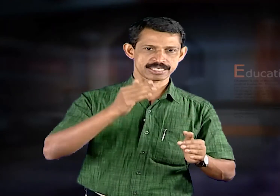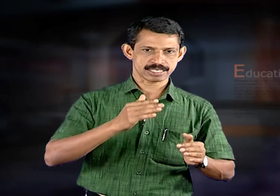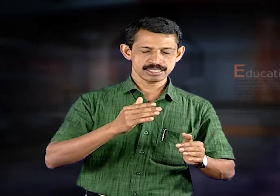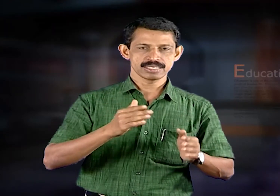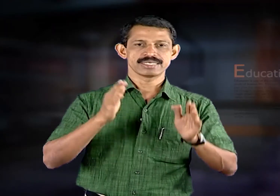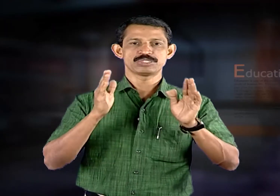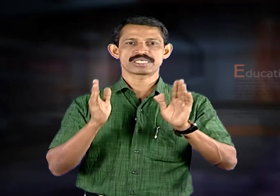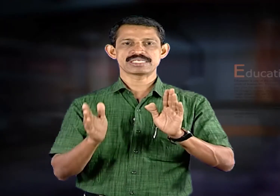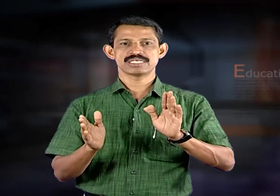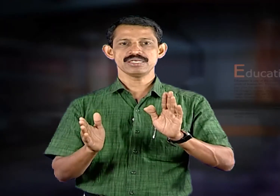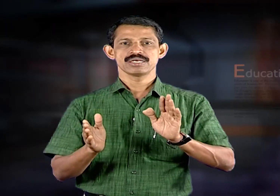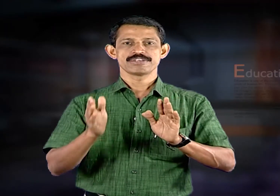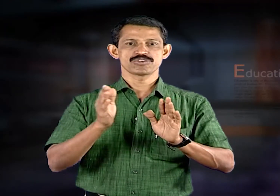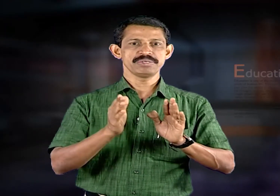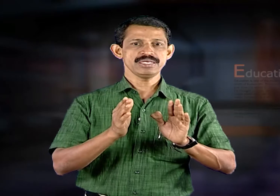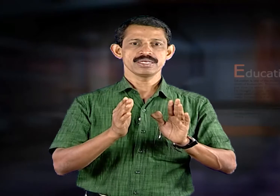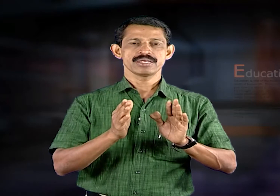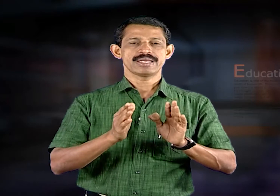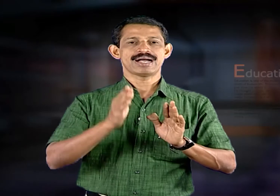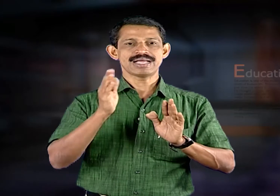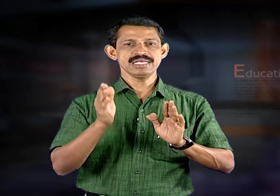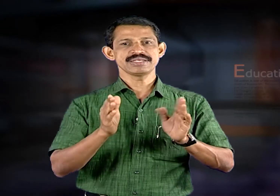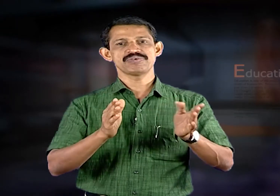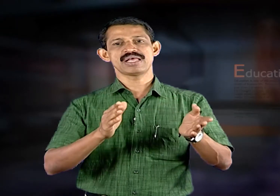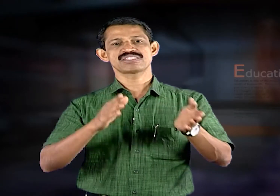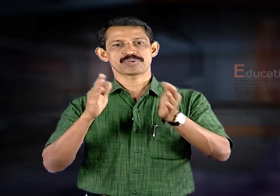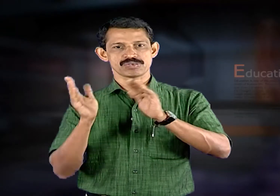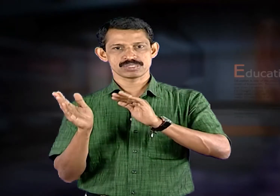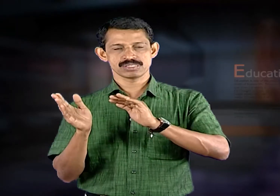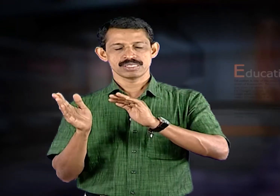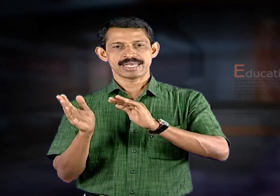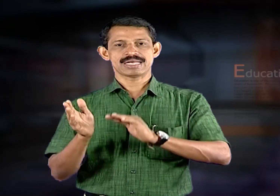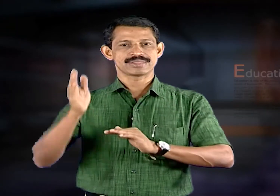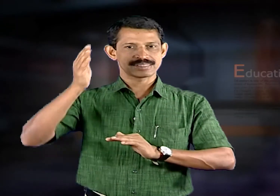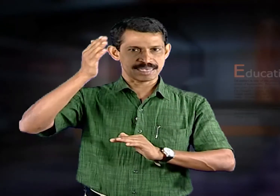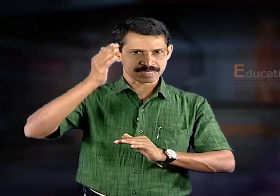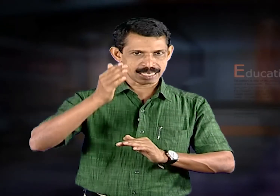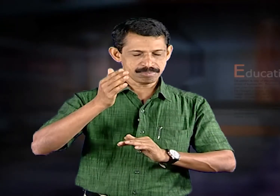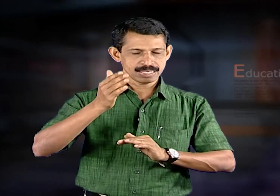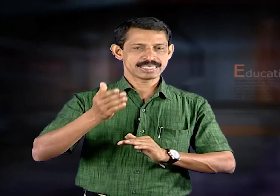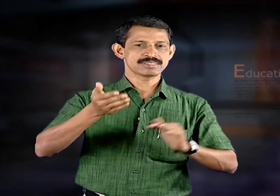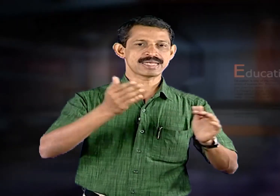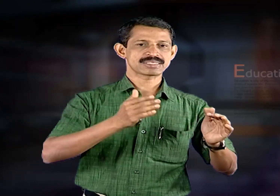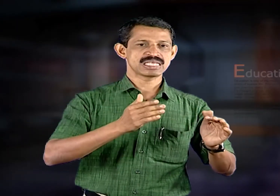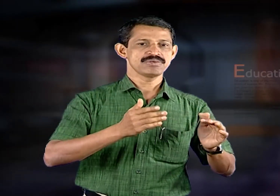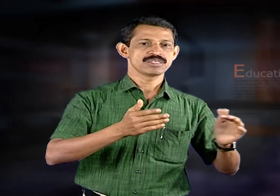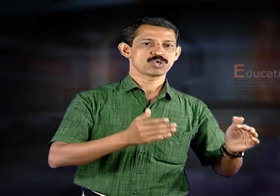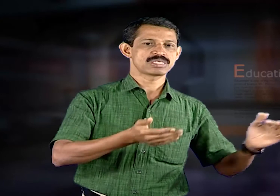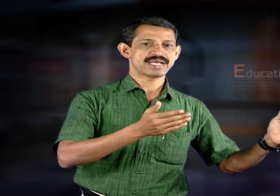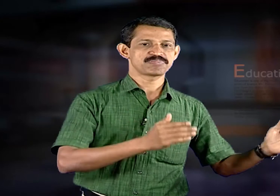training, education should be a highly individualized process and at the same time an interactive social